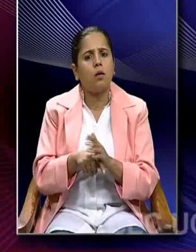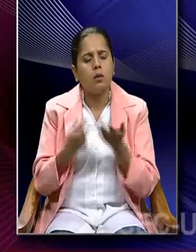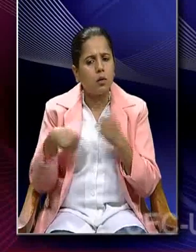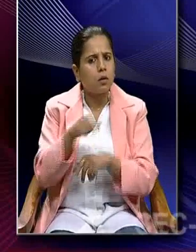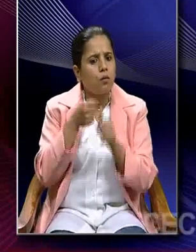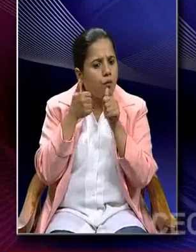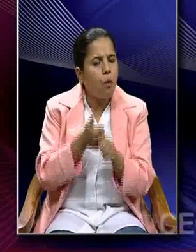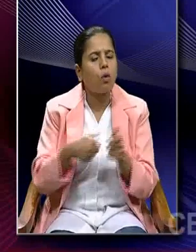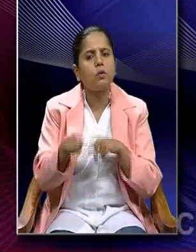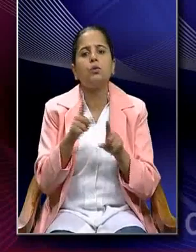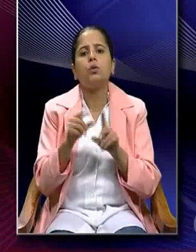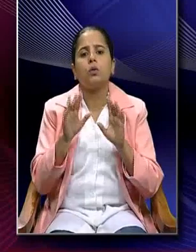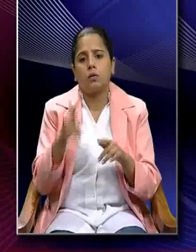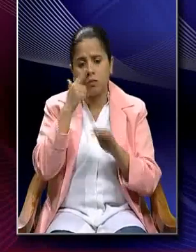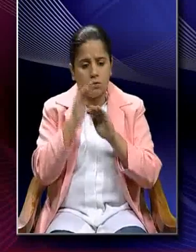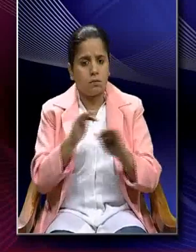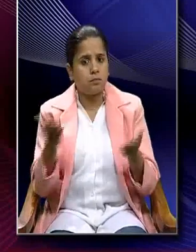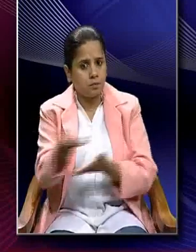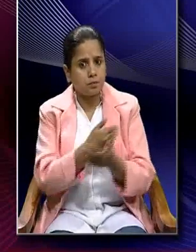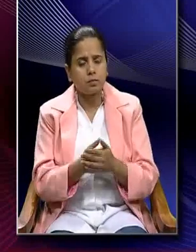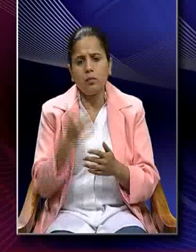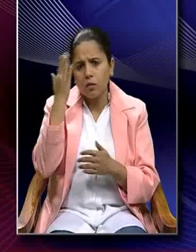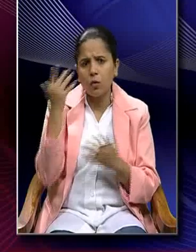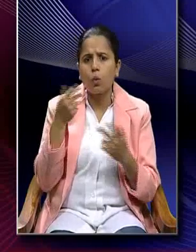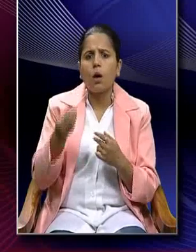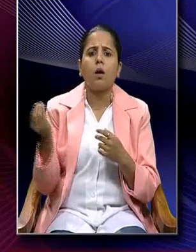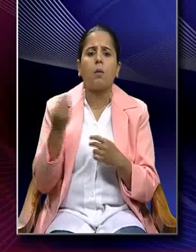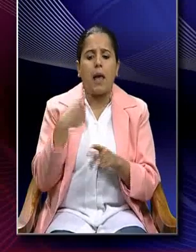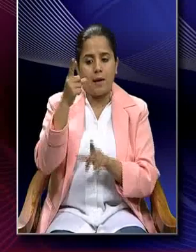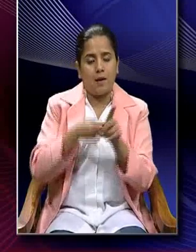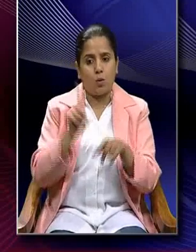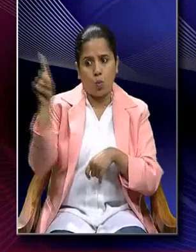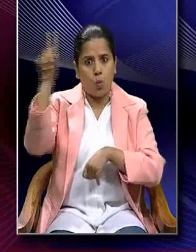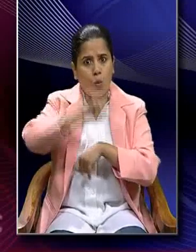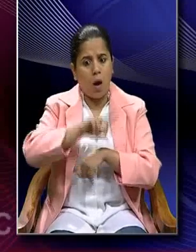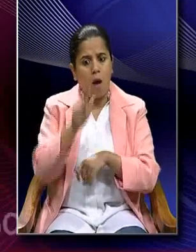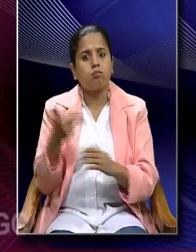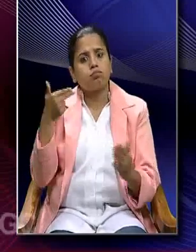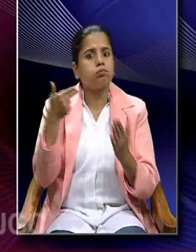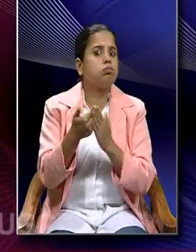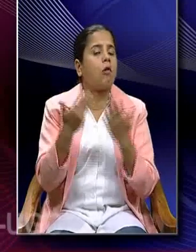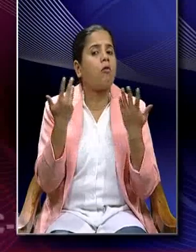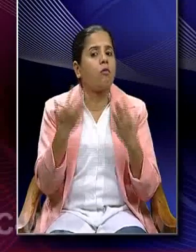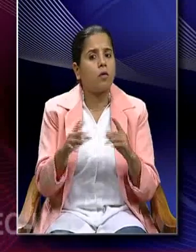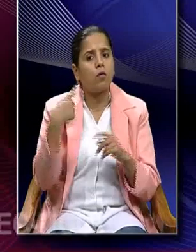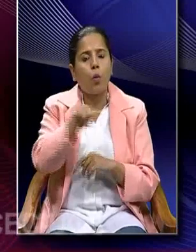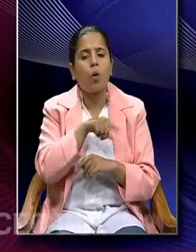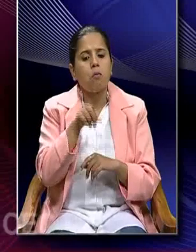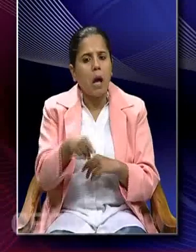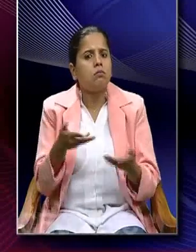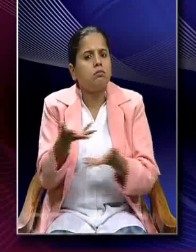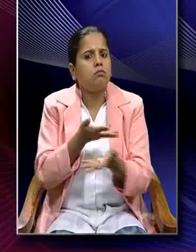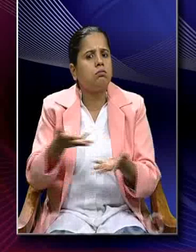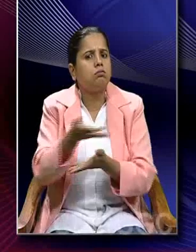the girl child and why a particular day in the year has been identified to discuss